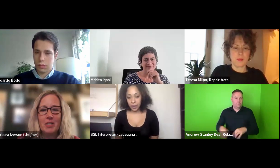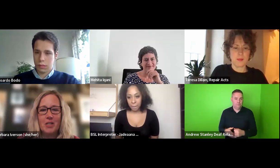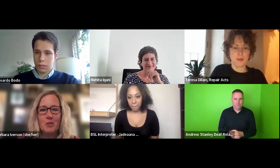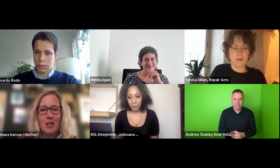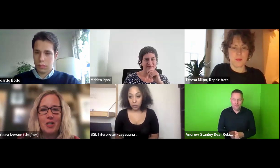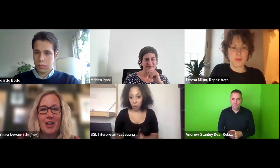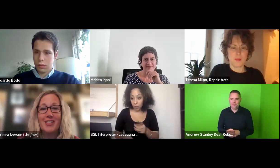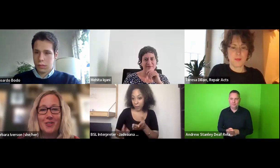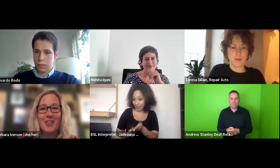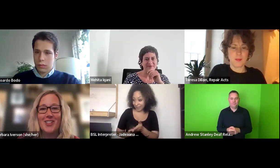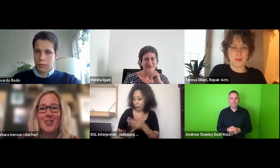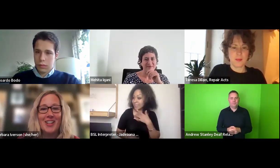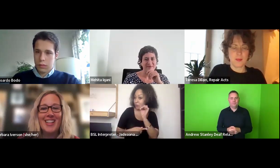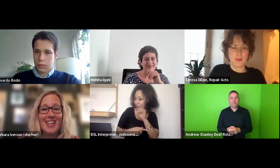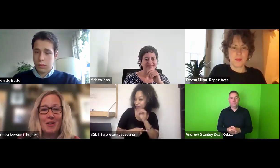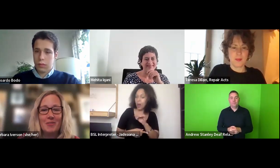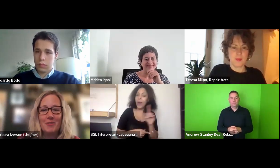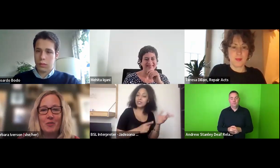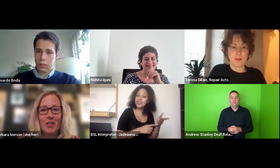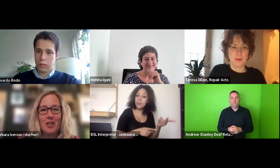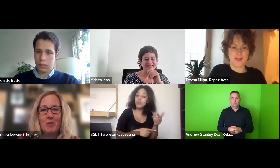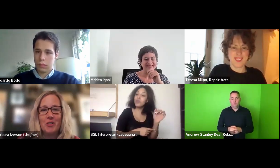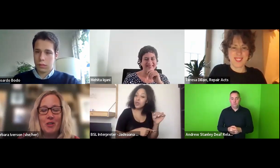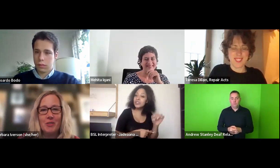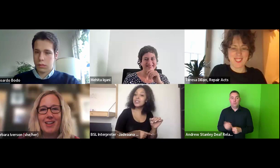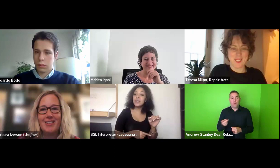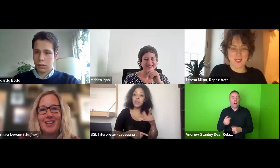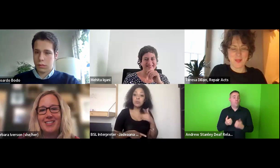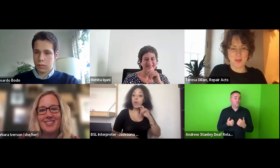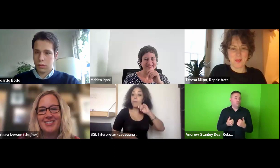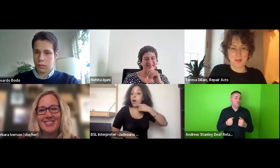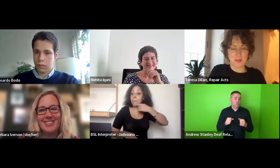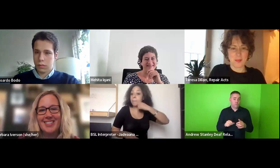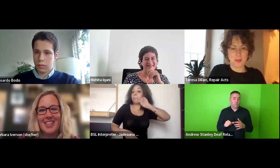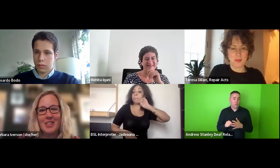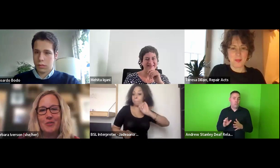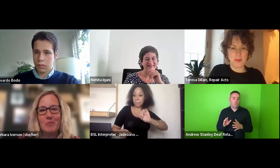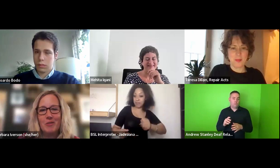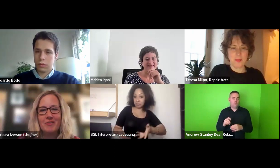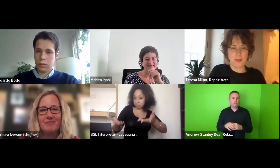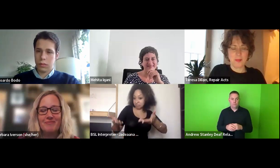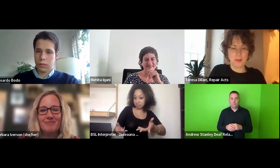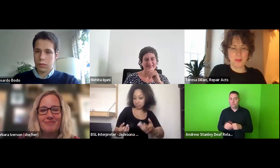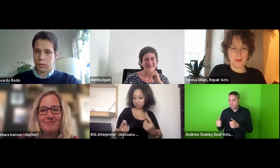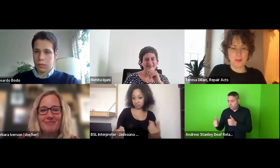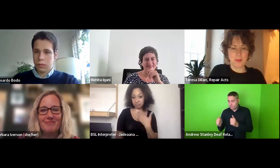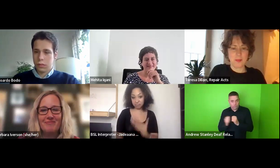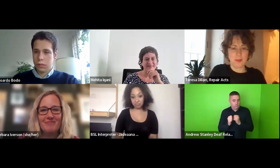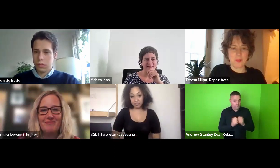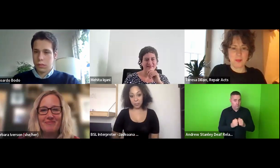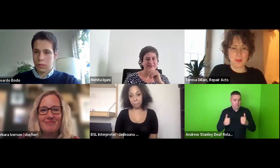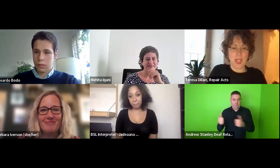So Mahita, I see you nodding your head. So Teresa too. Yeah, feel free to unmute yourselves and let's hear from you.